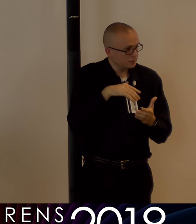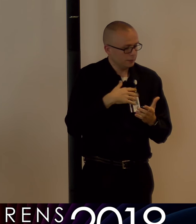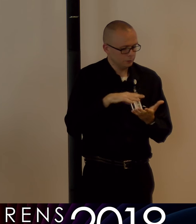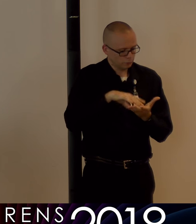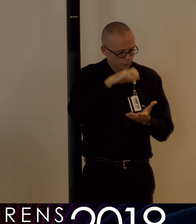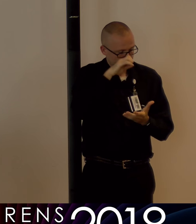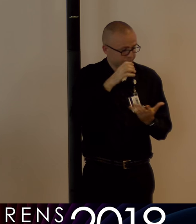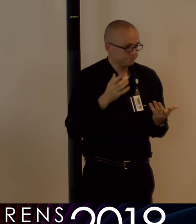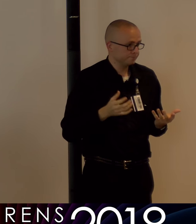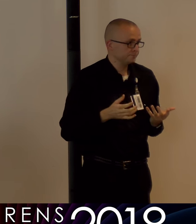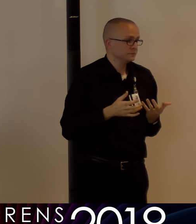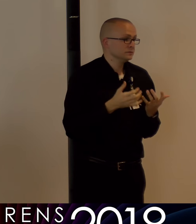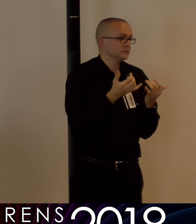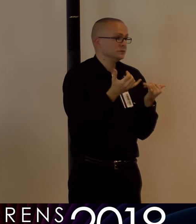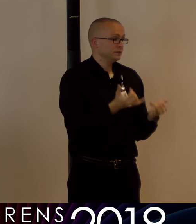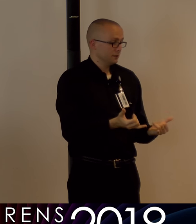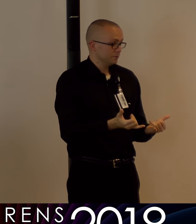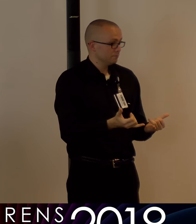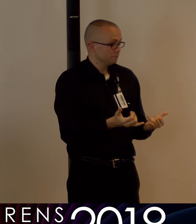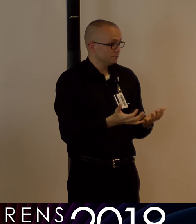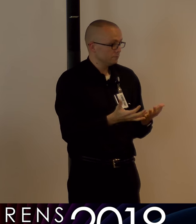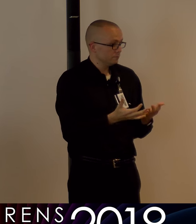it. Now,